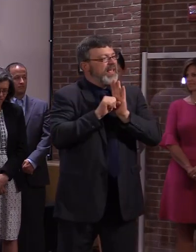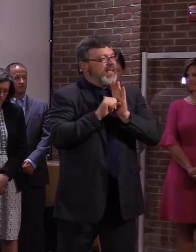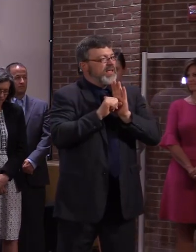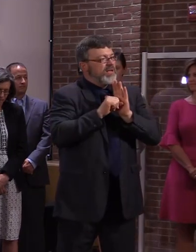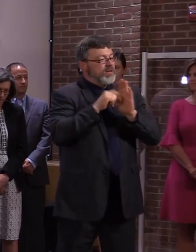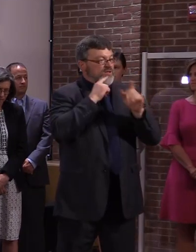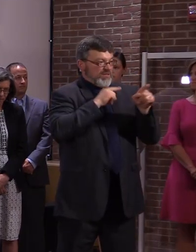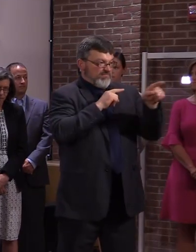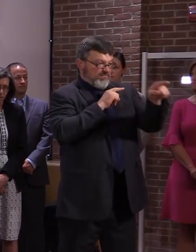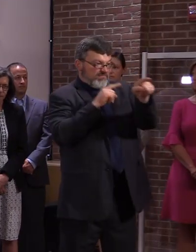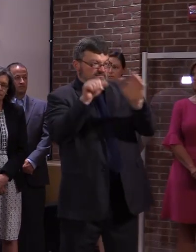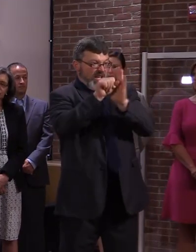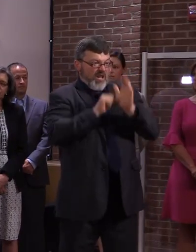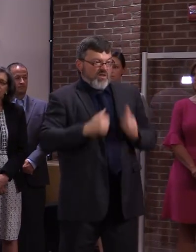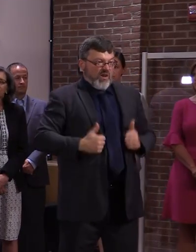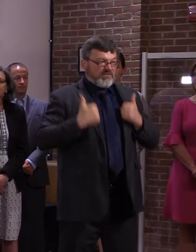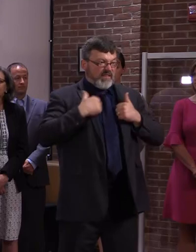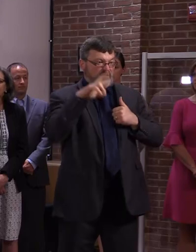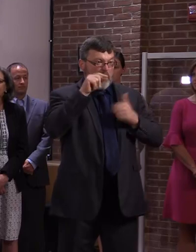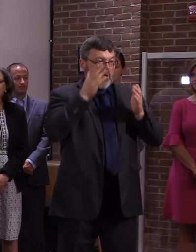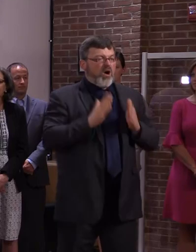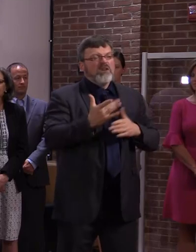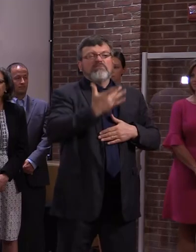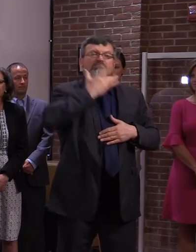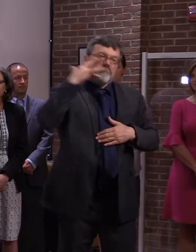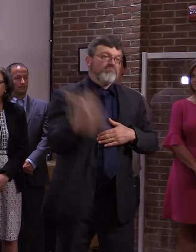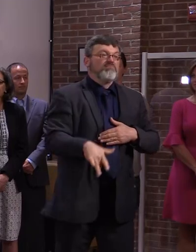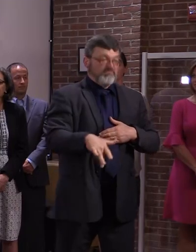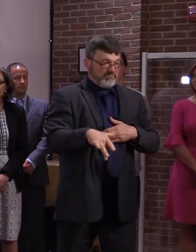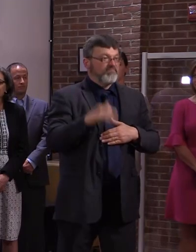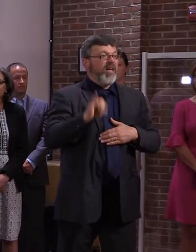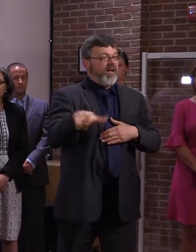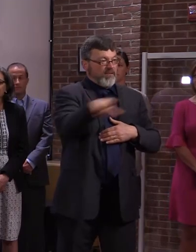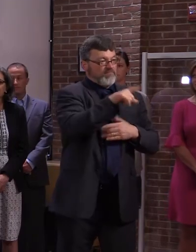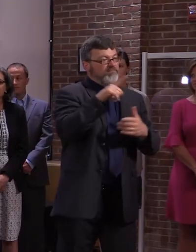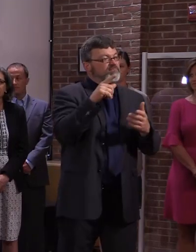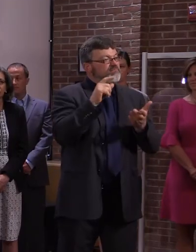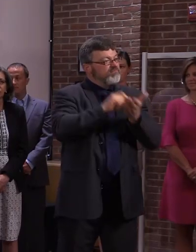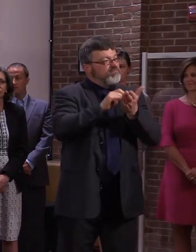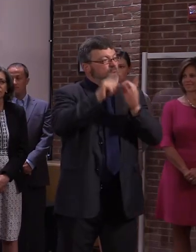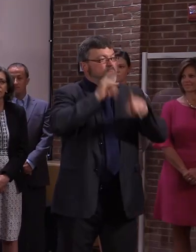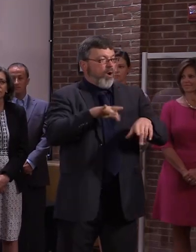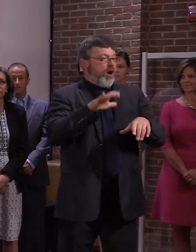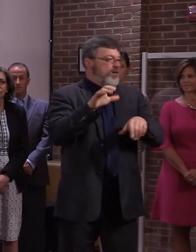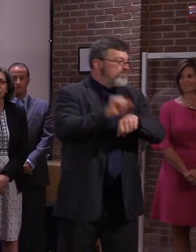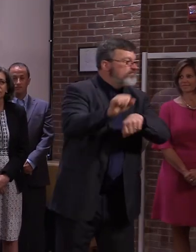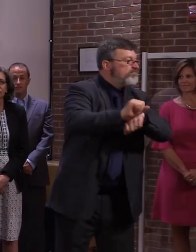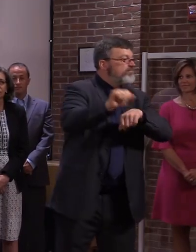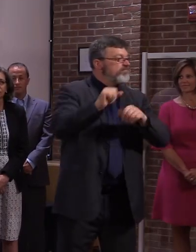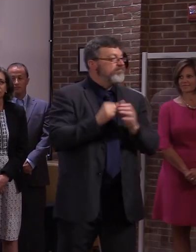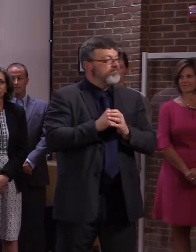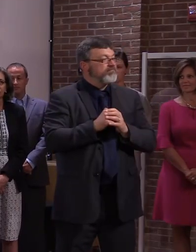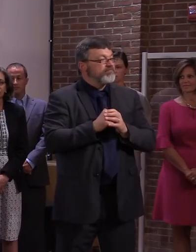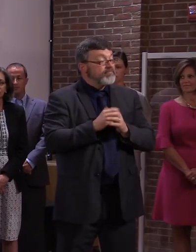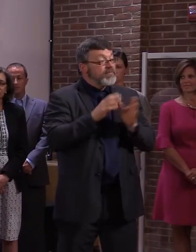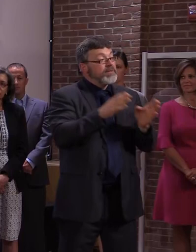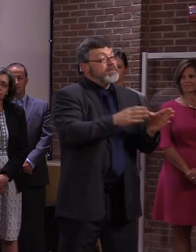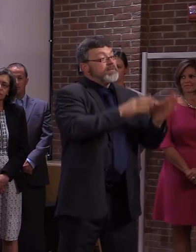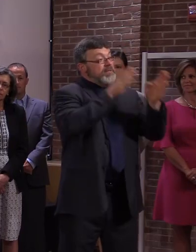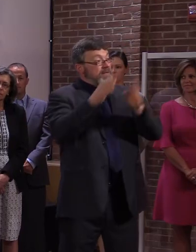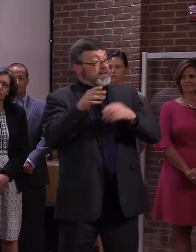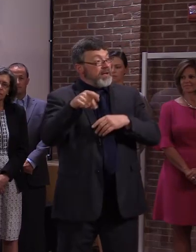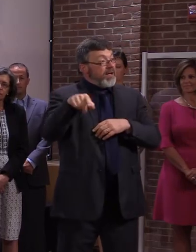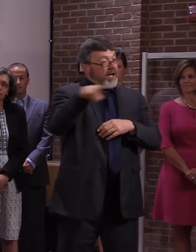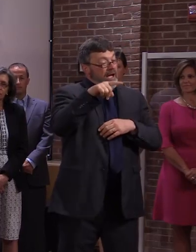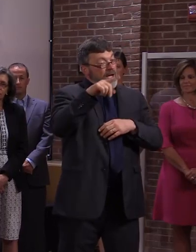it. But at the end of the day, the people who deserve the credit most